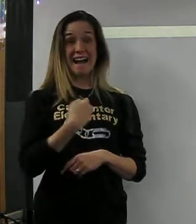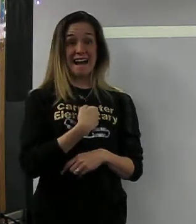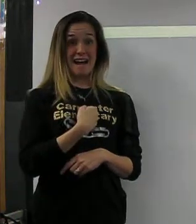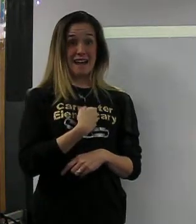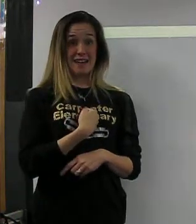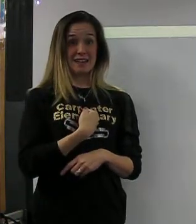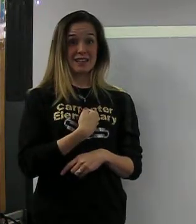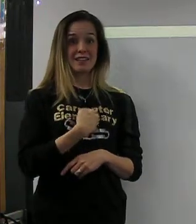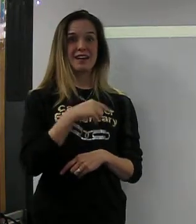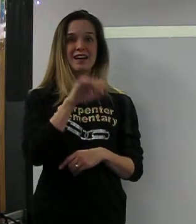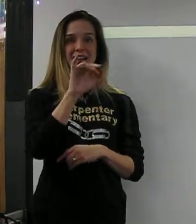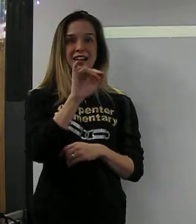I.